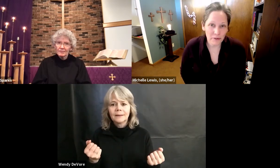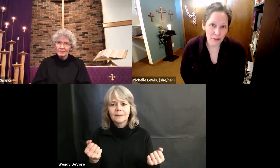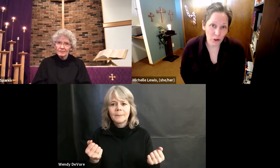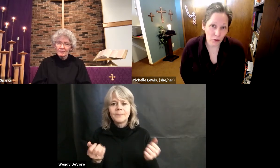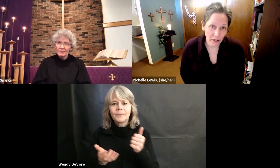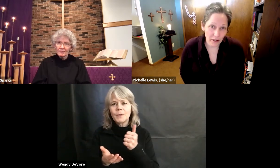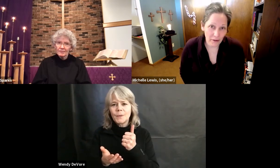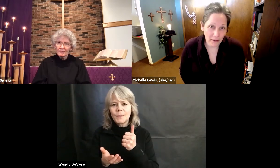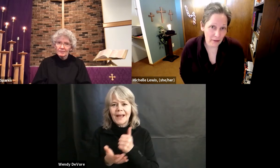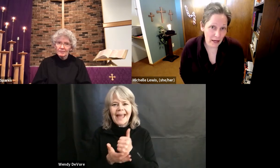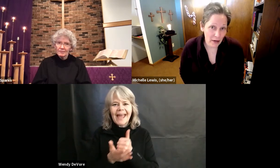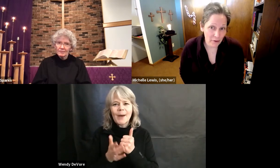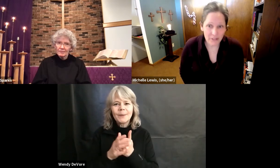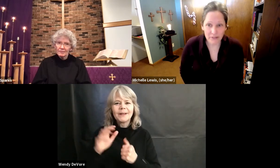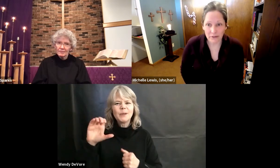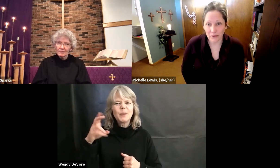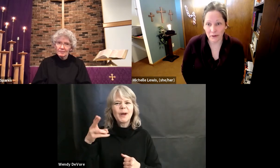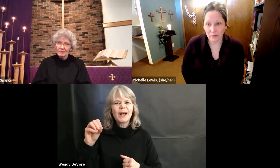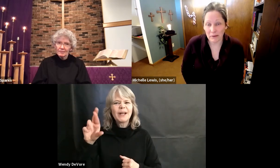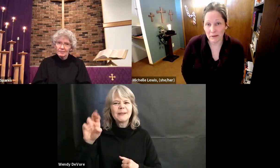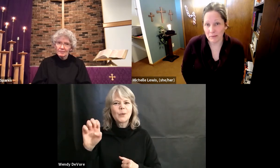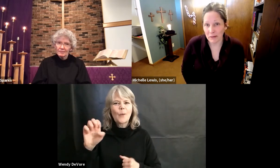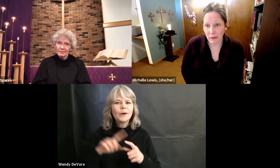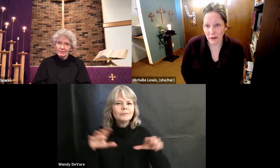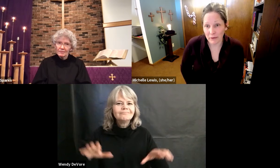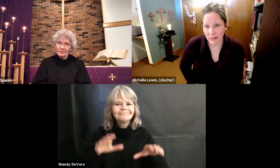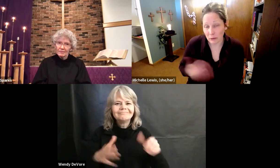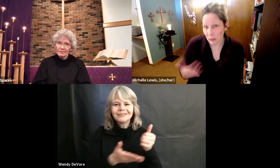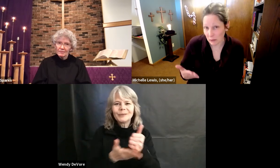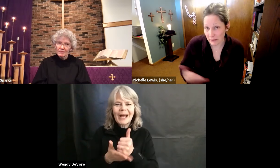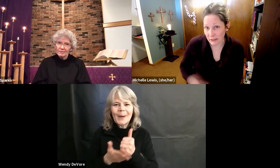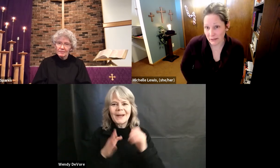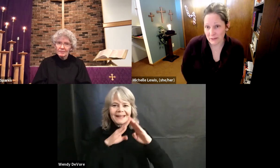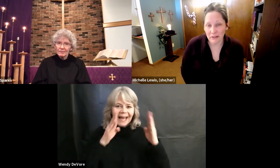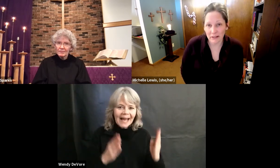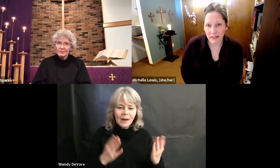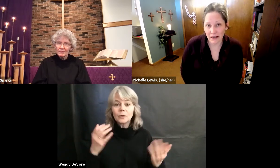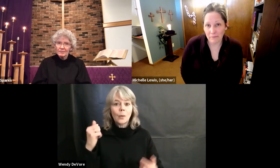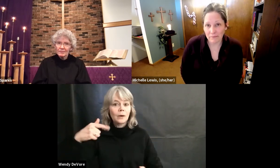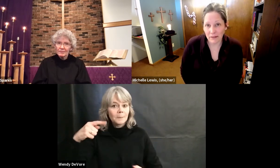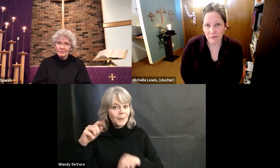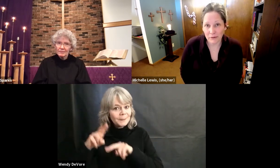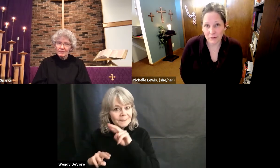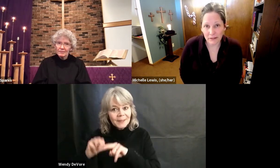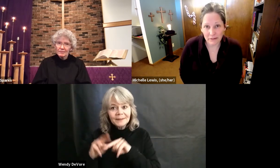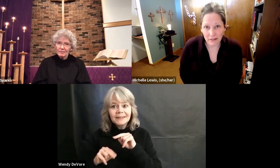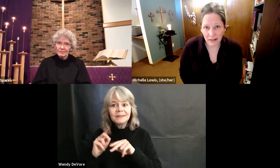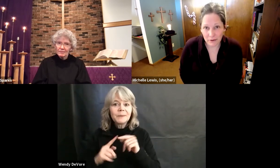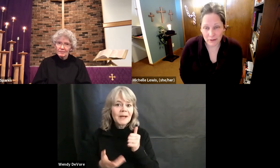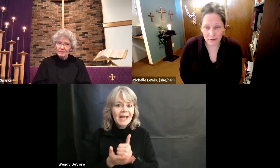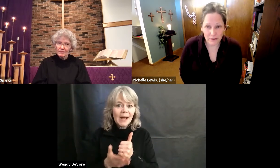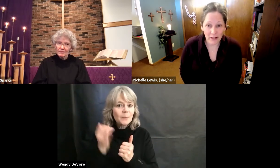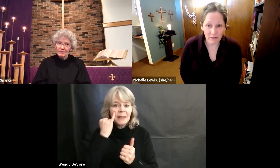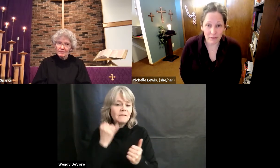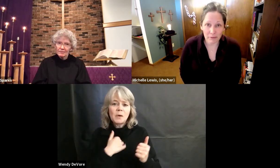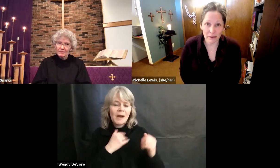help do a chore around the house, or maybe it would be around your apartment building or something like that. If you don't live in a